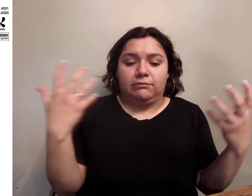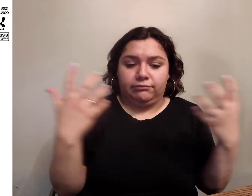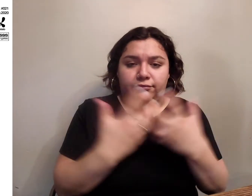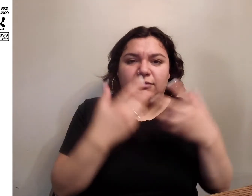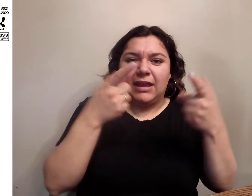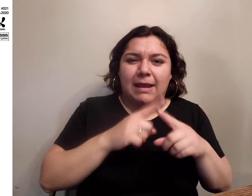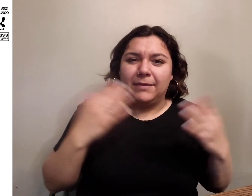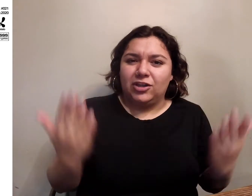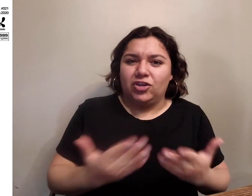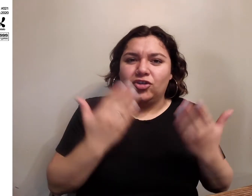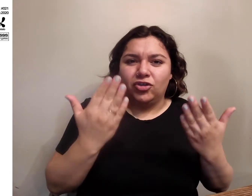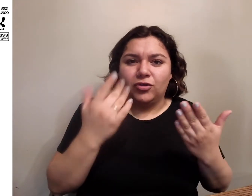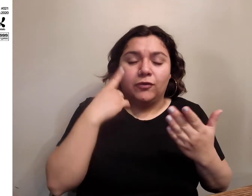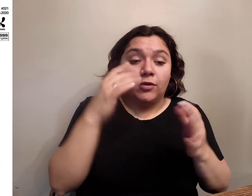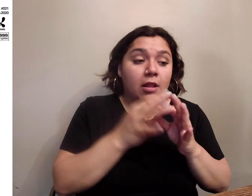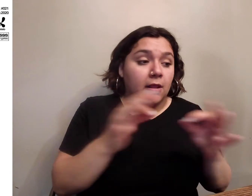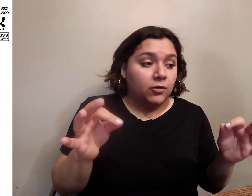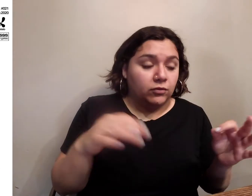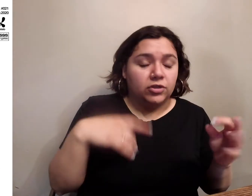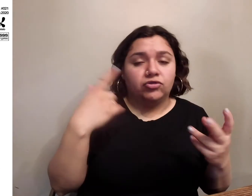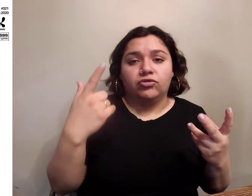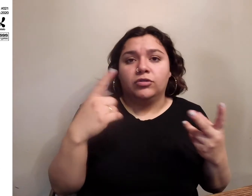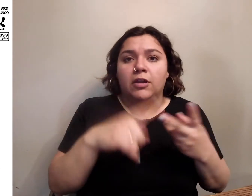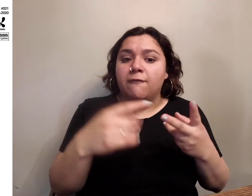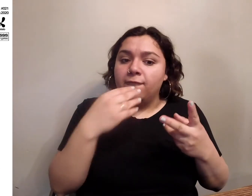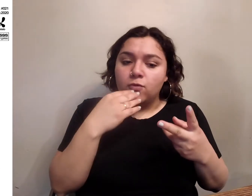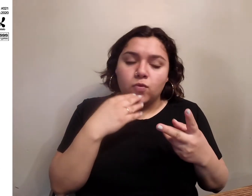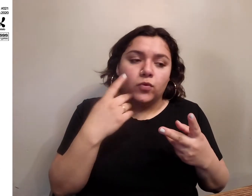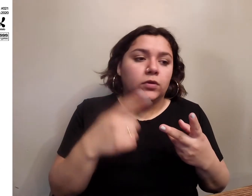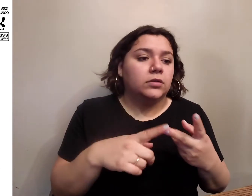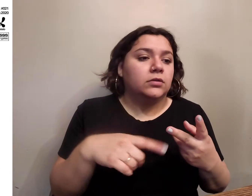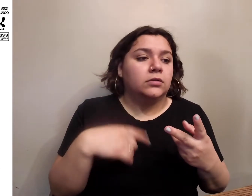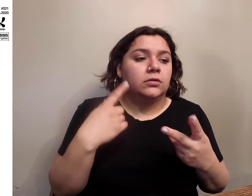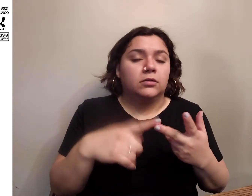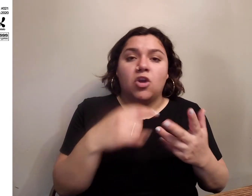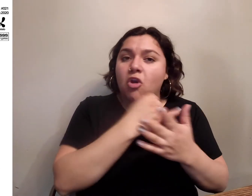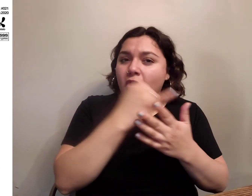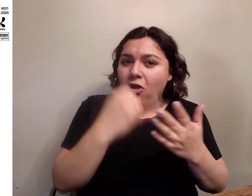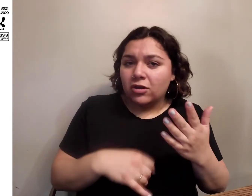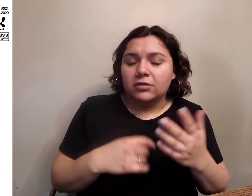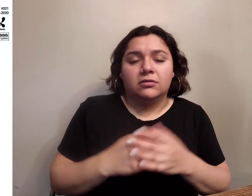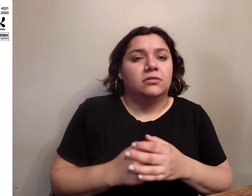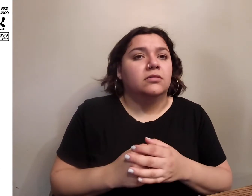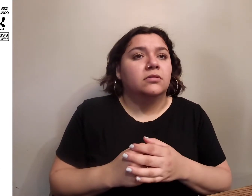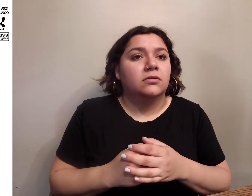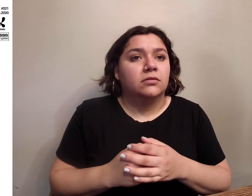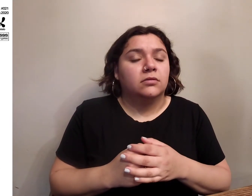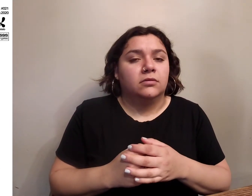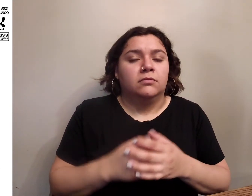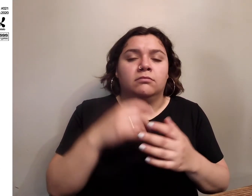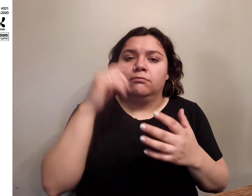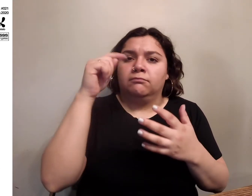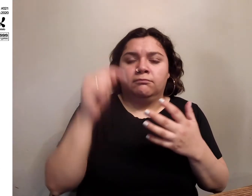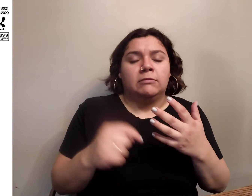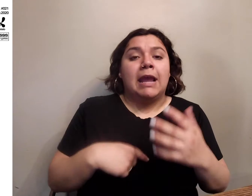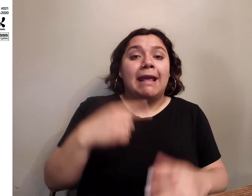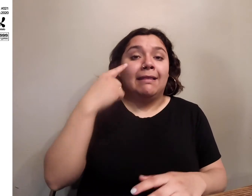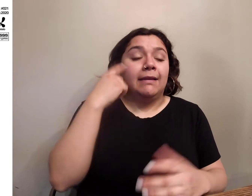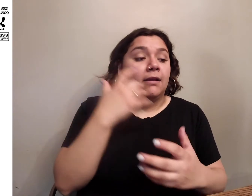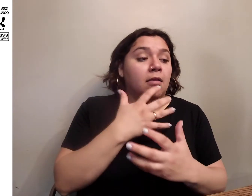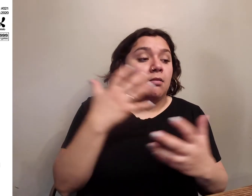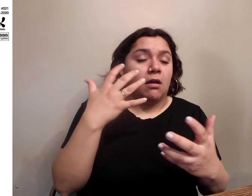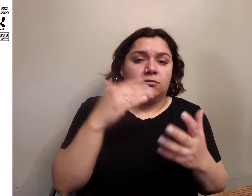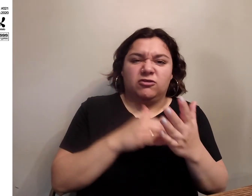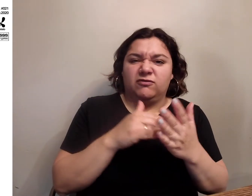here in language, and again, food, and art. And so I think a lot